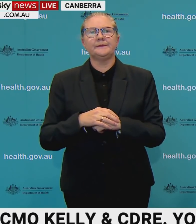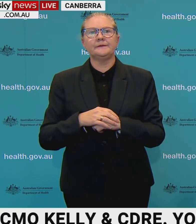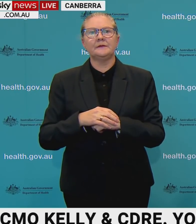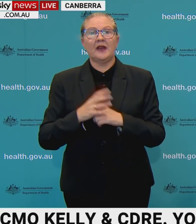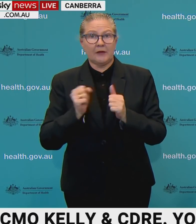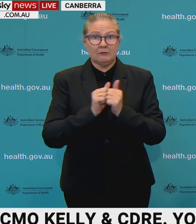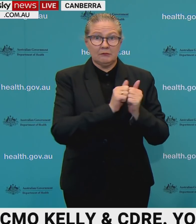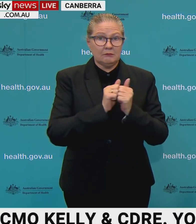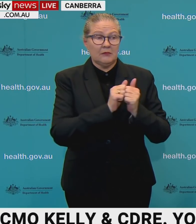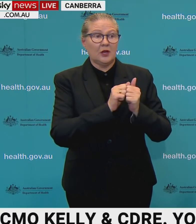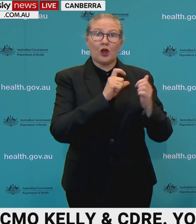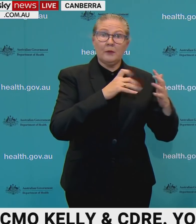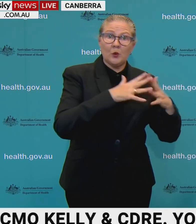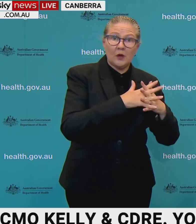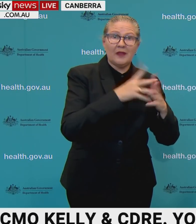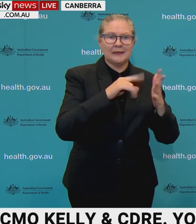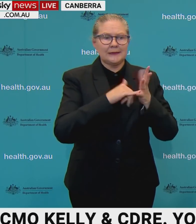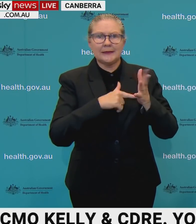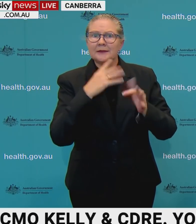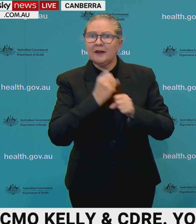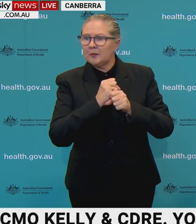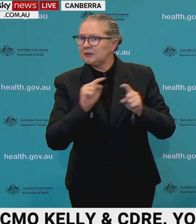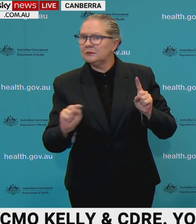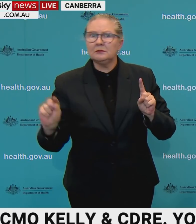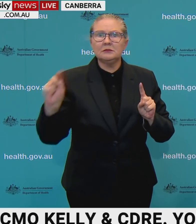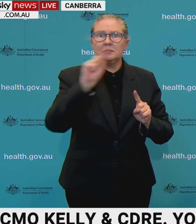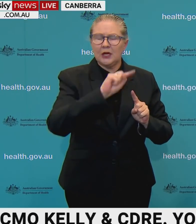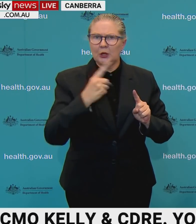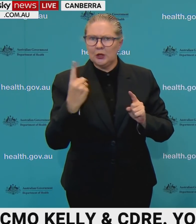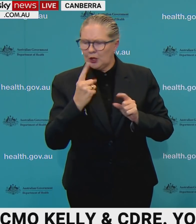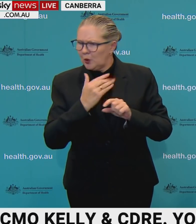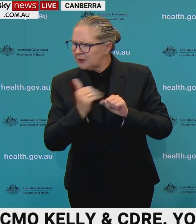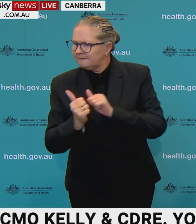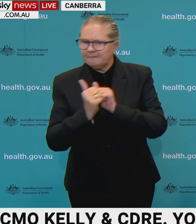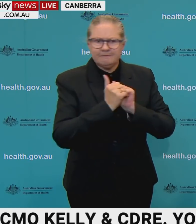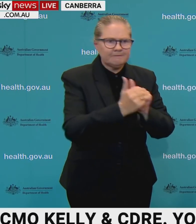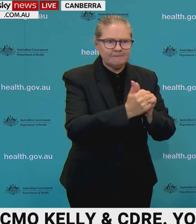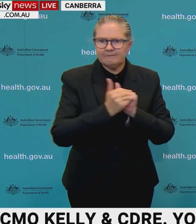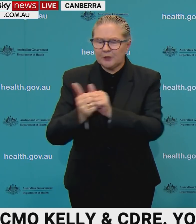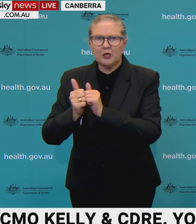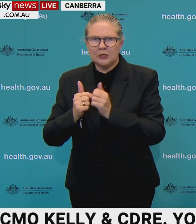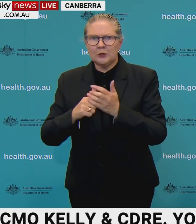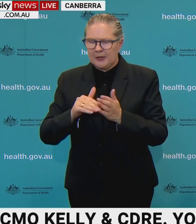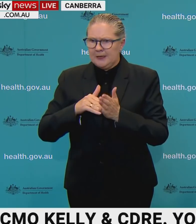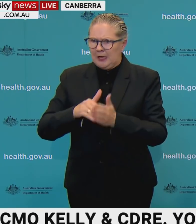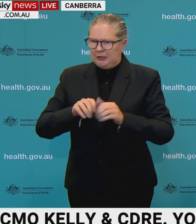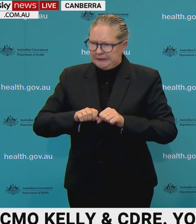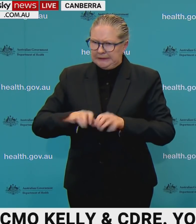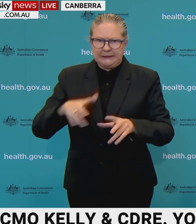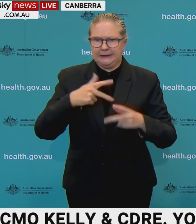counterparts, both in the Commonwealth and states and territories, that have continued to work together to support the rollout of the